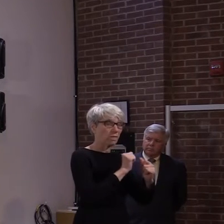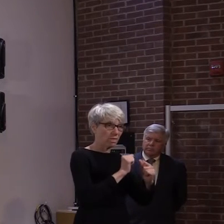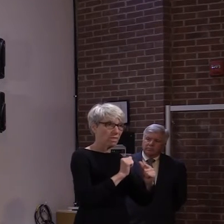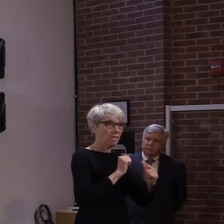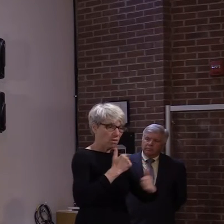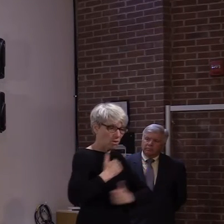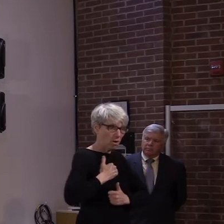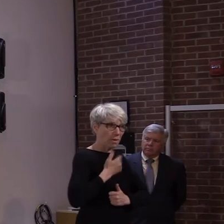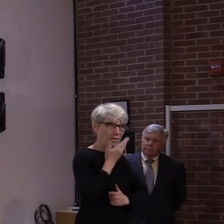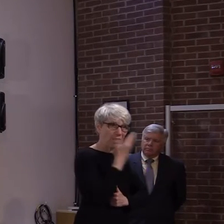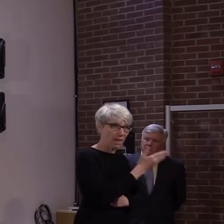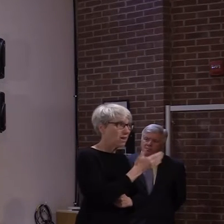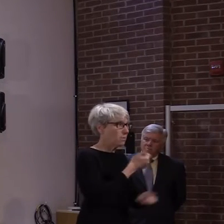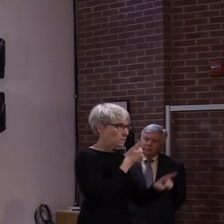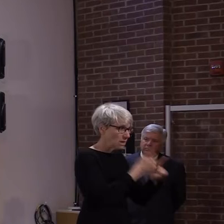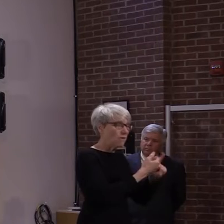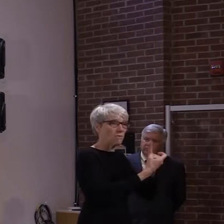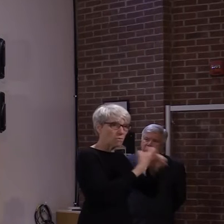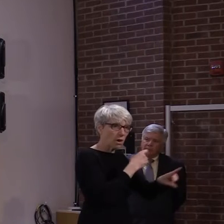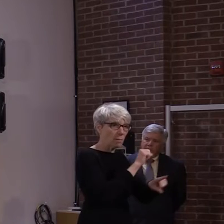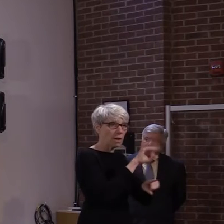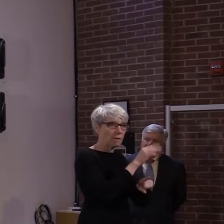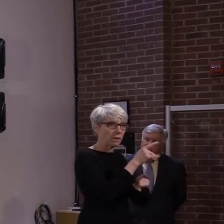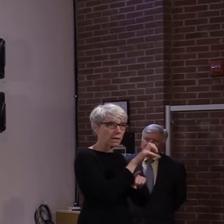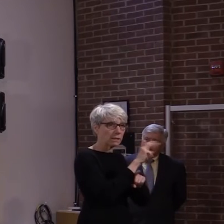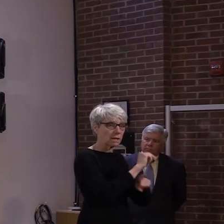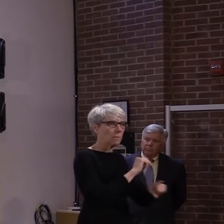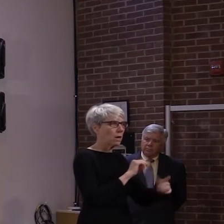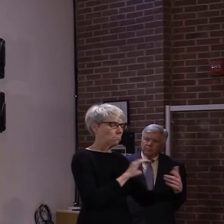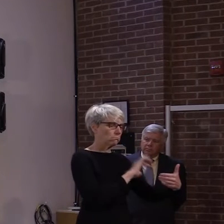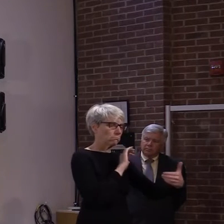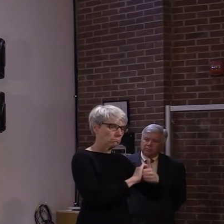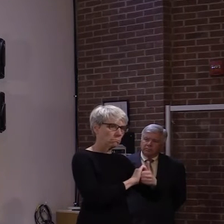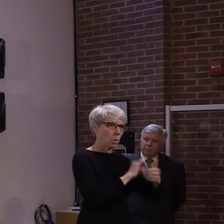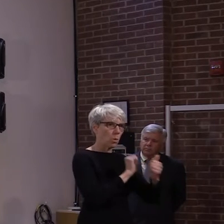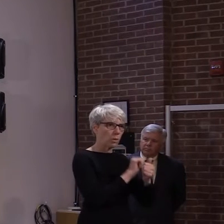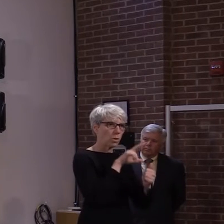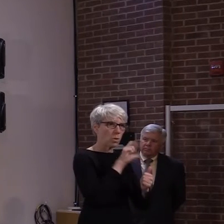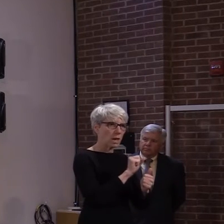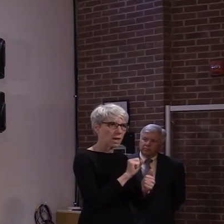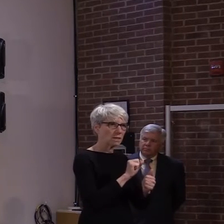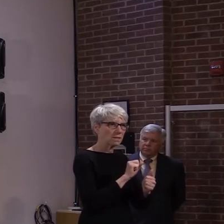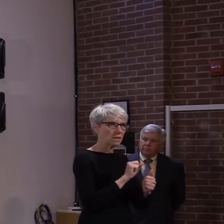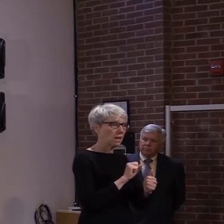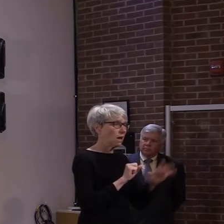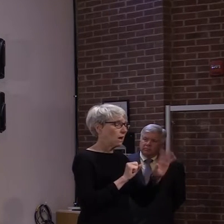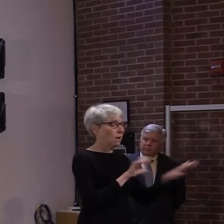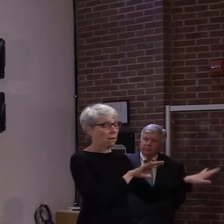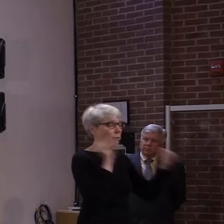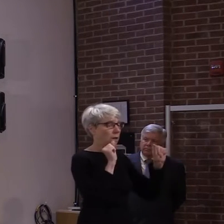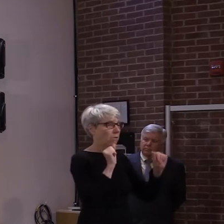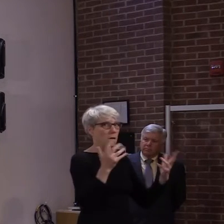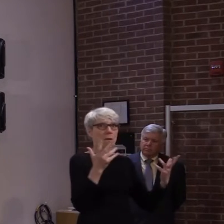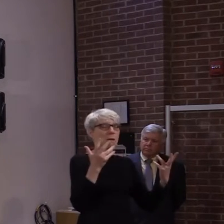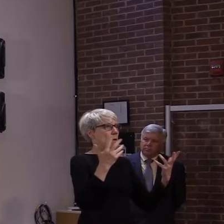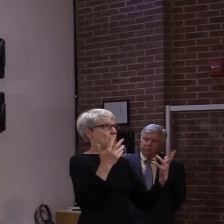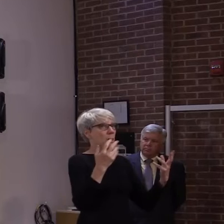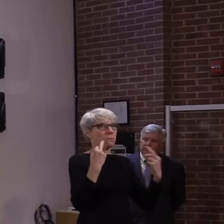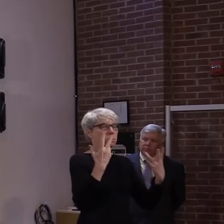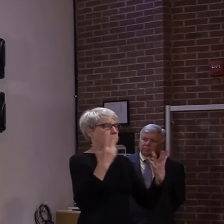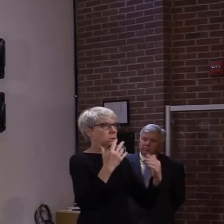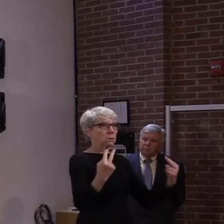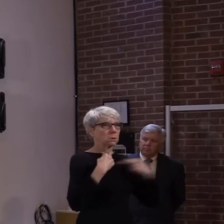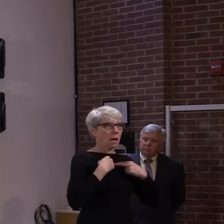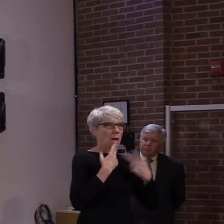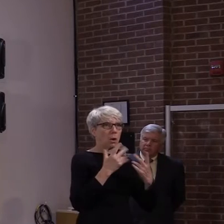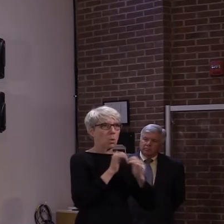20 years who are living in that country. And we probably should have stayed a little bit longer to make sure they got out